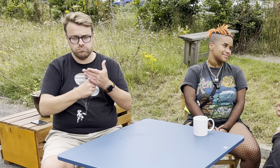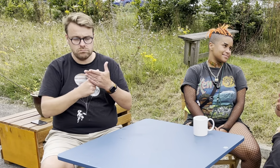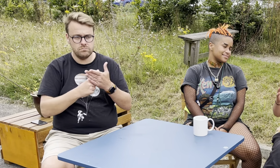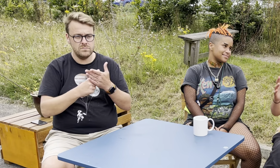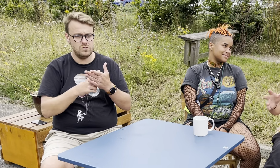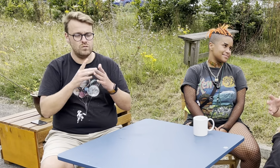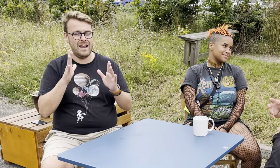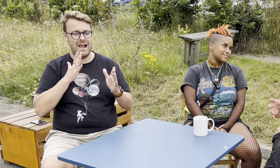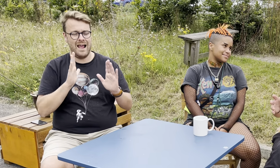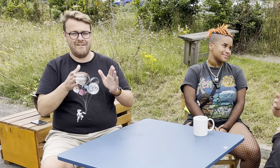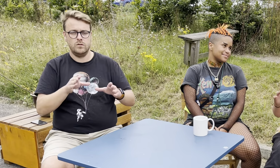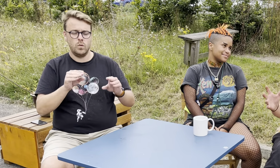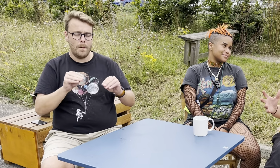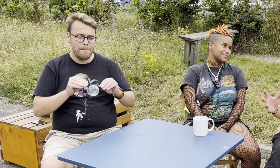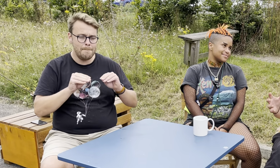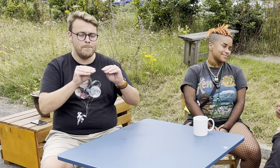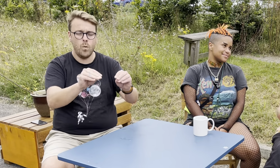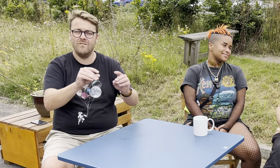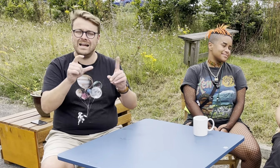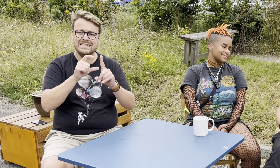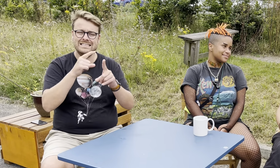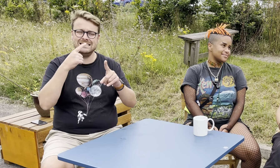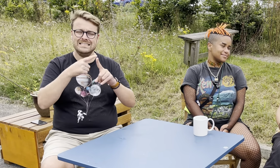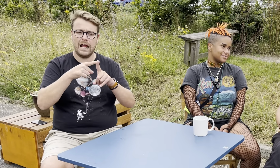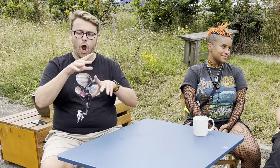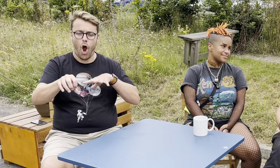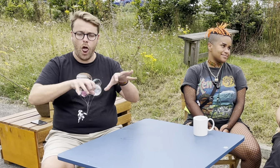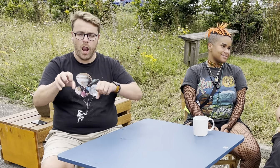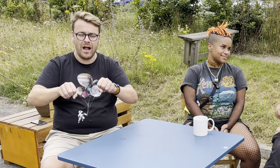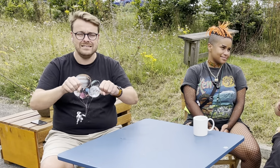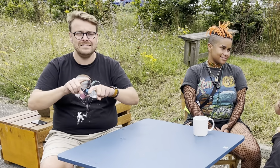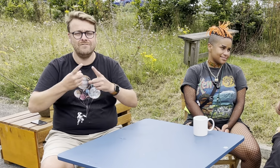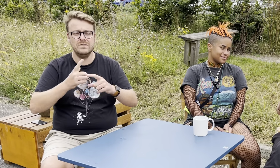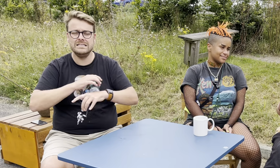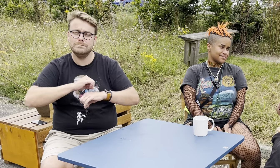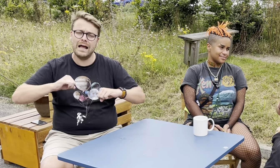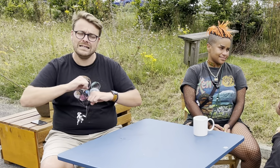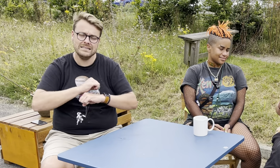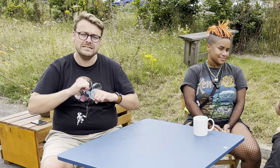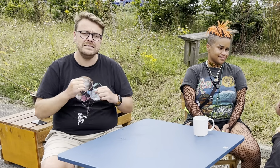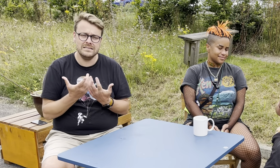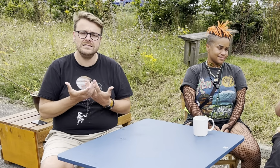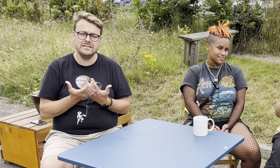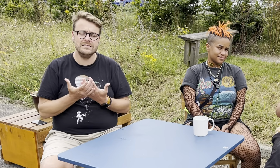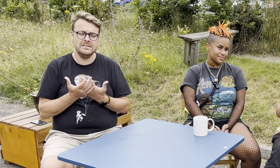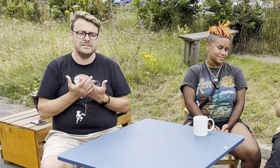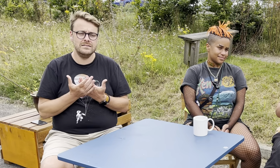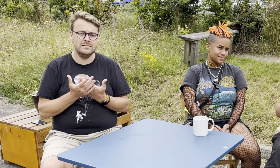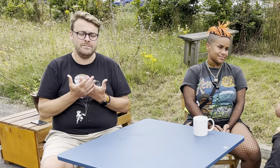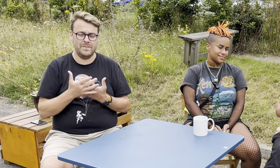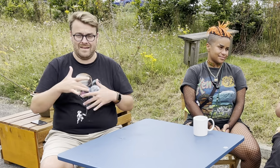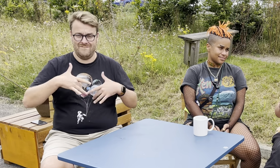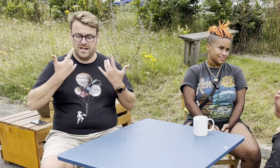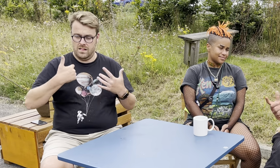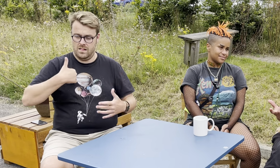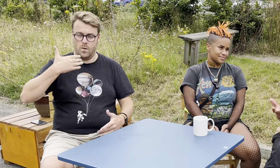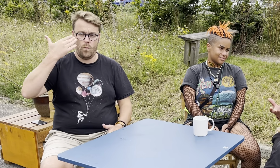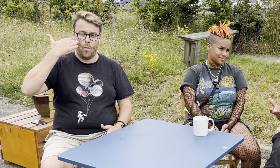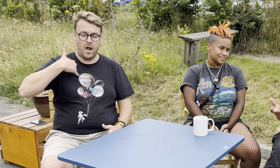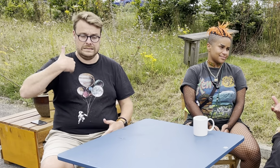towards decolonizing spaces, and to feel that as a white person leading the group